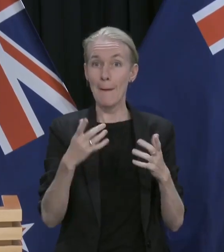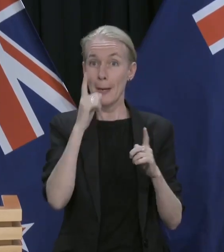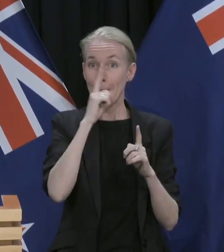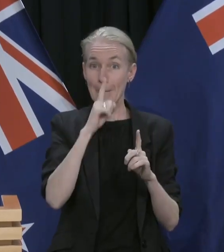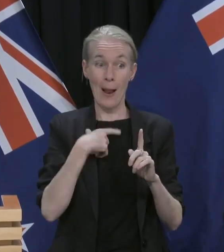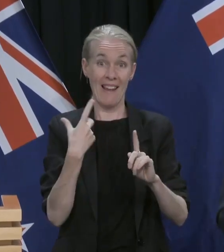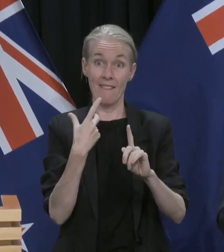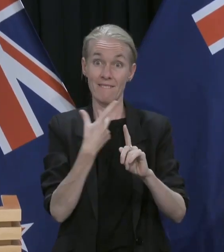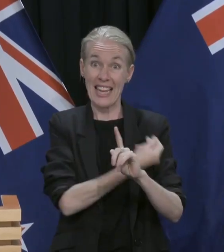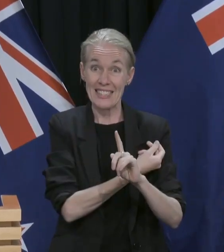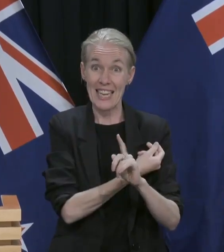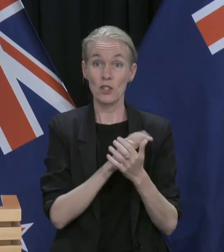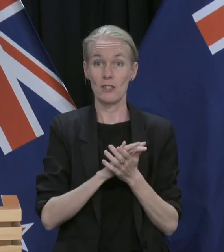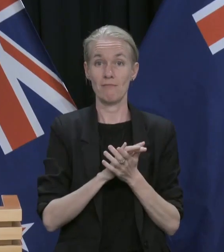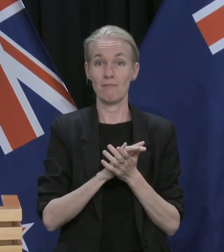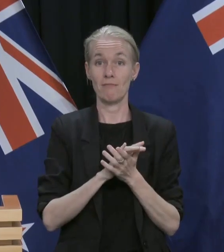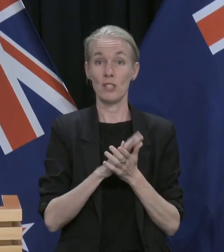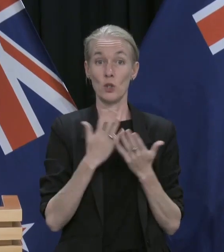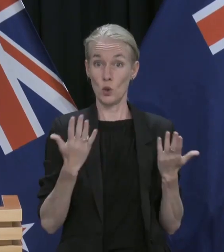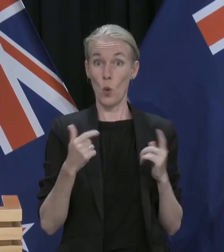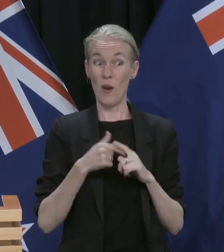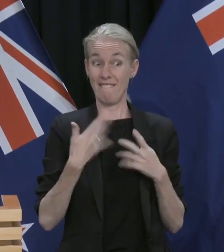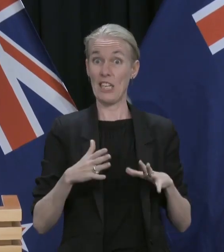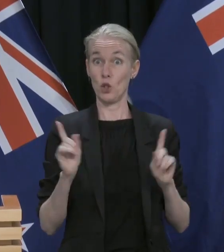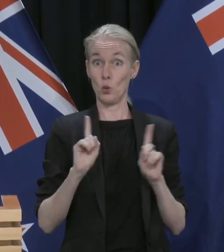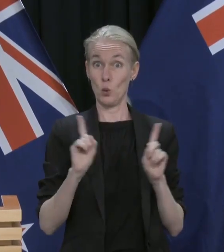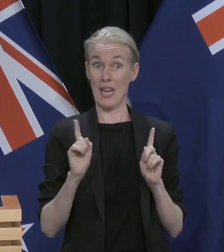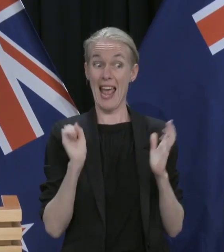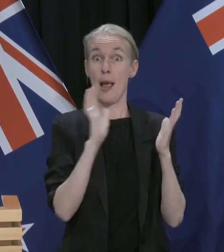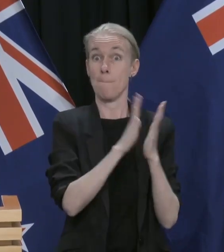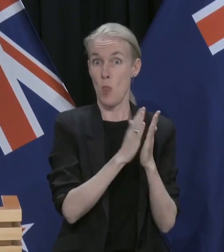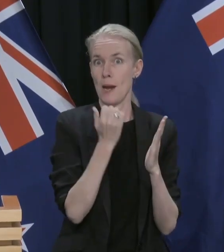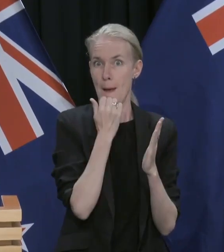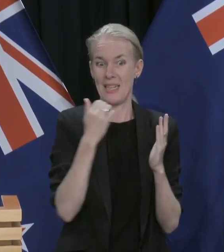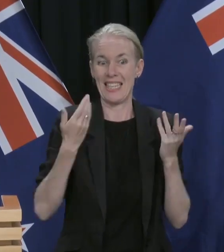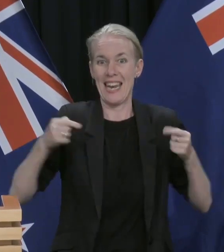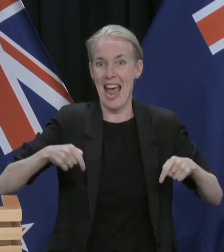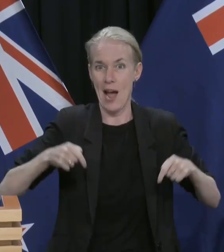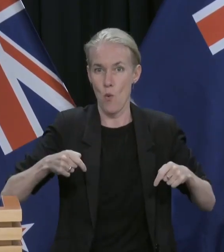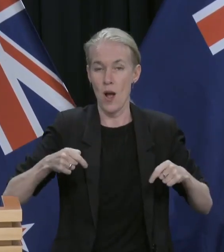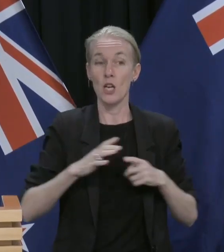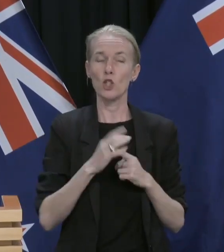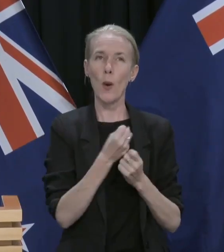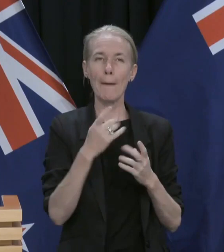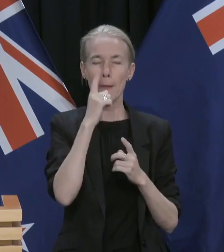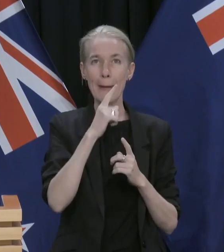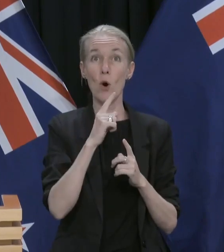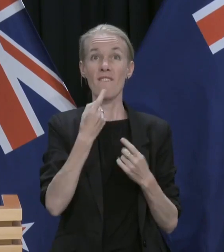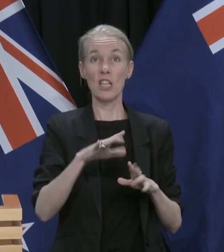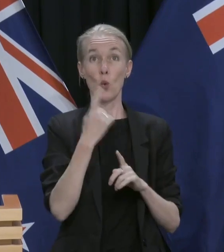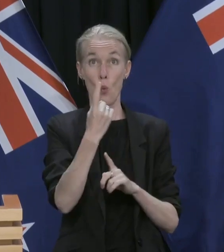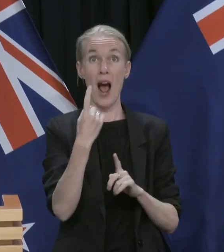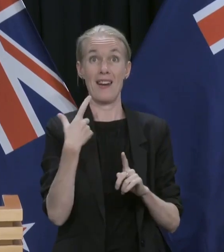iteration is 71,013. The number of people who have received their second vaccination and are therefore fully vaccinated, which is now